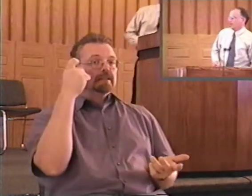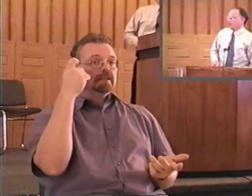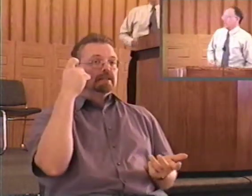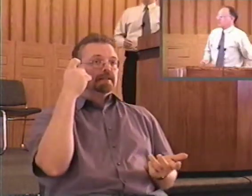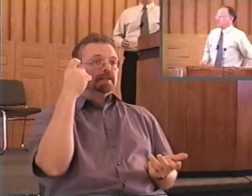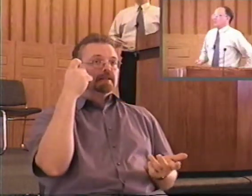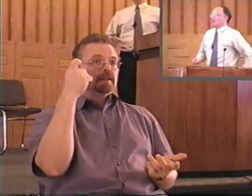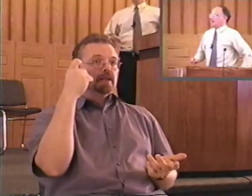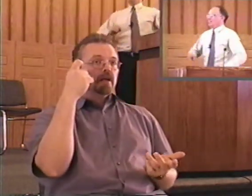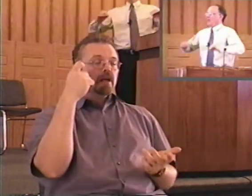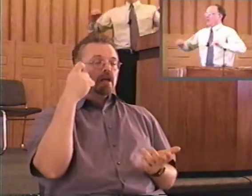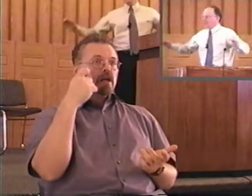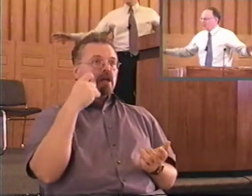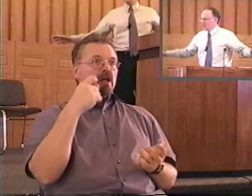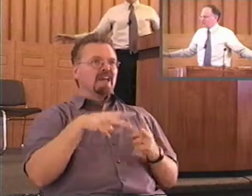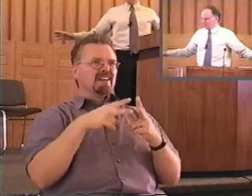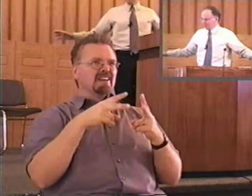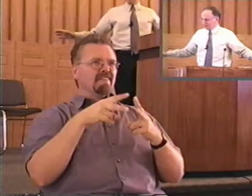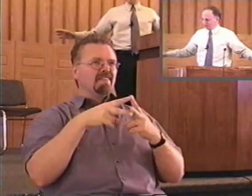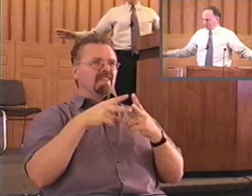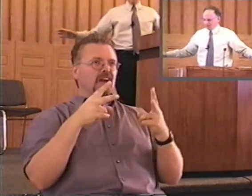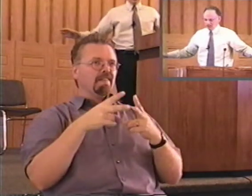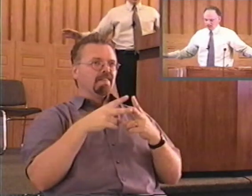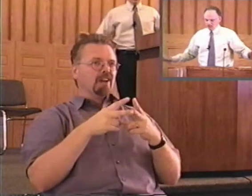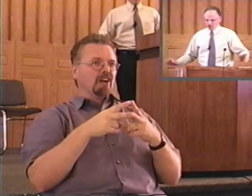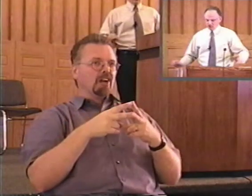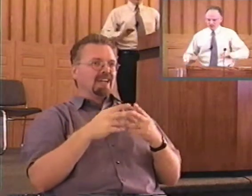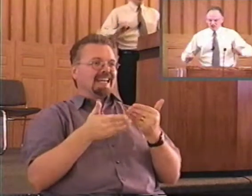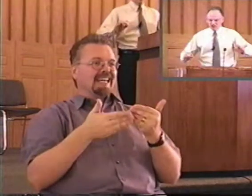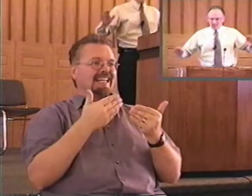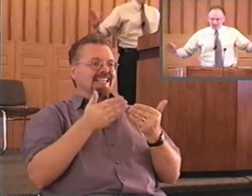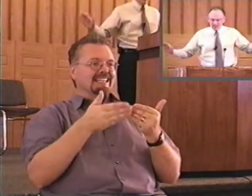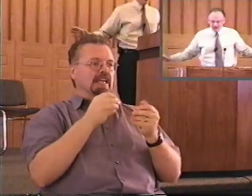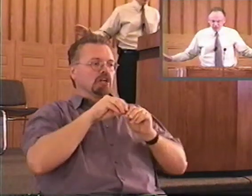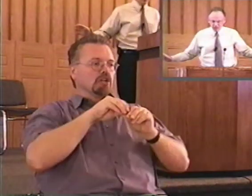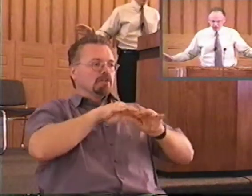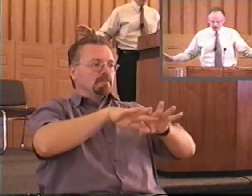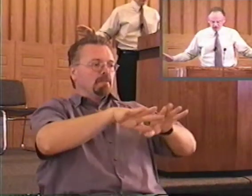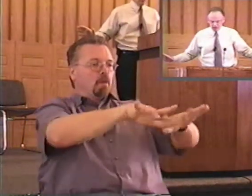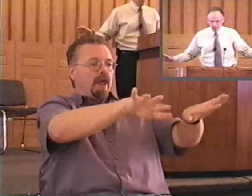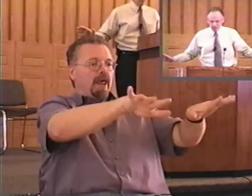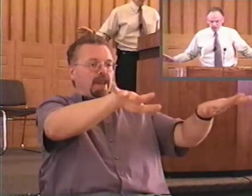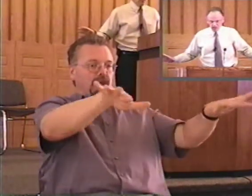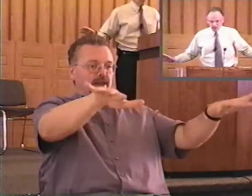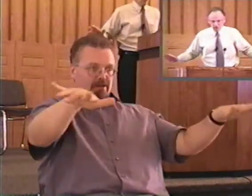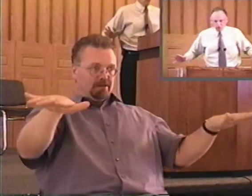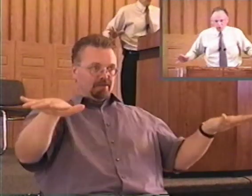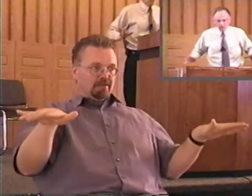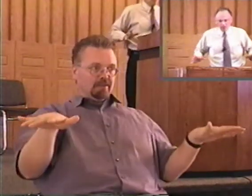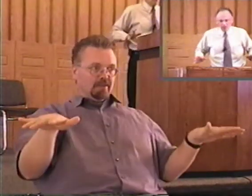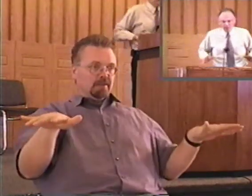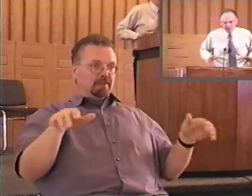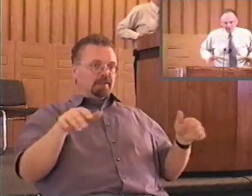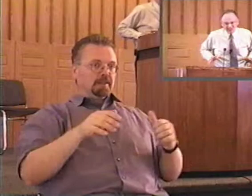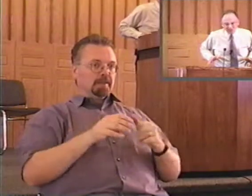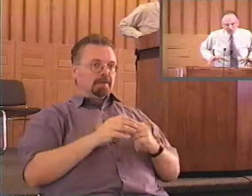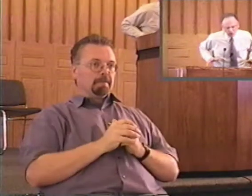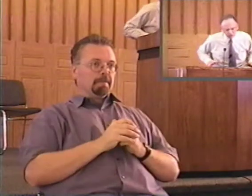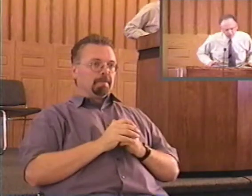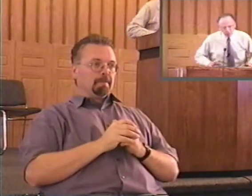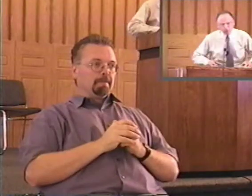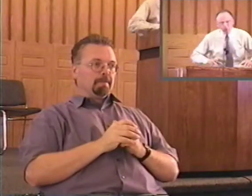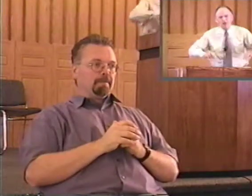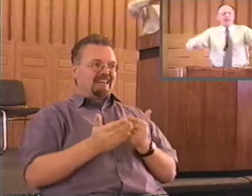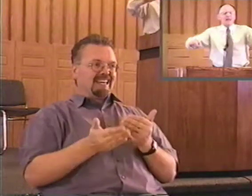Because it's contagious. It's contagious. Beware because